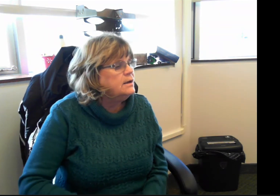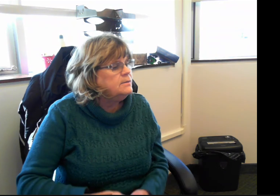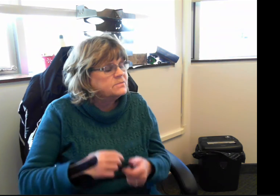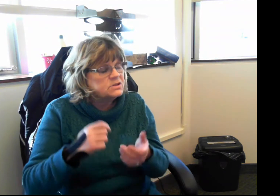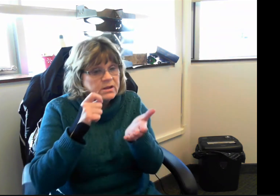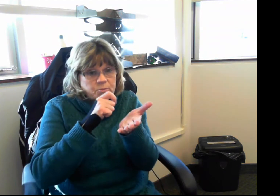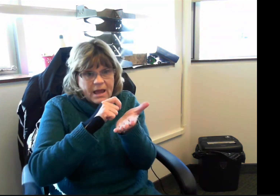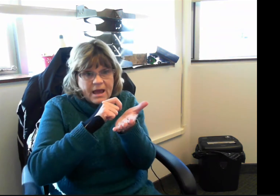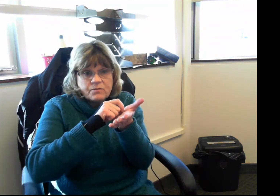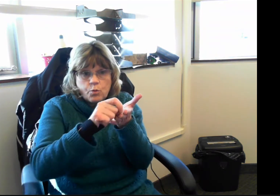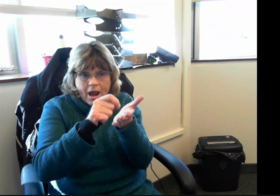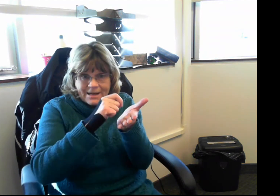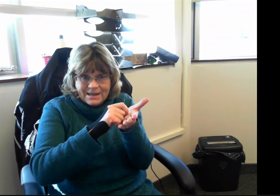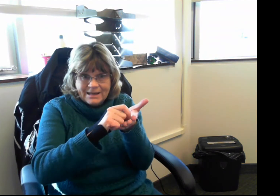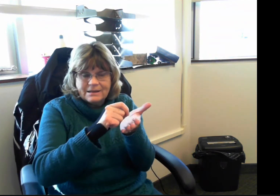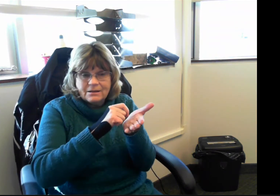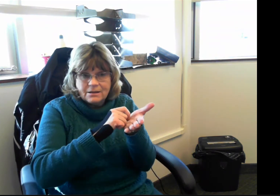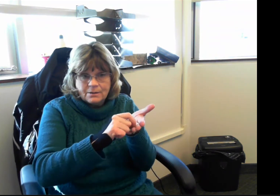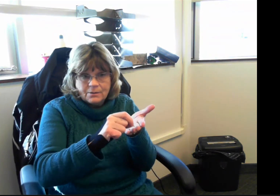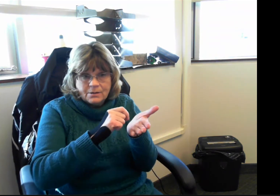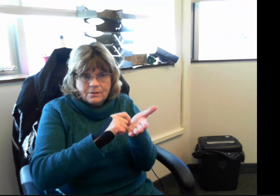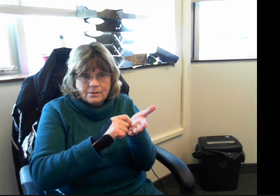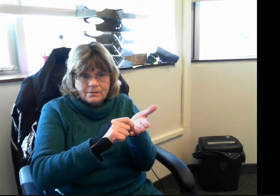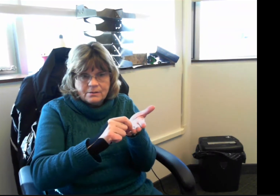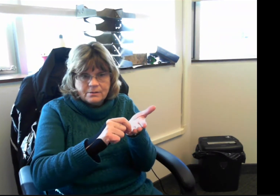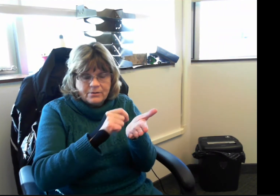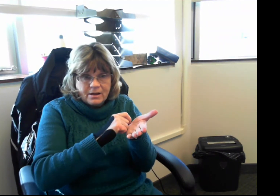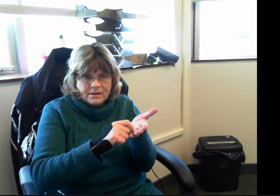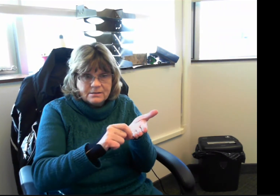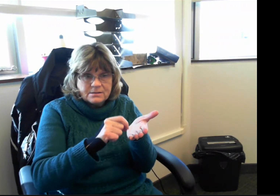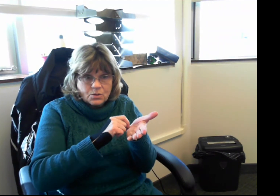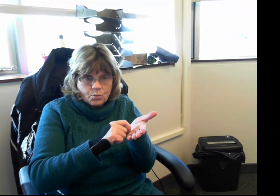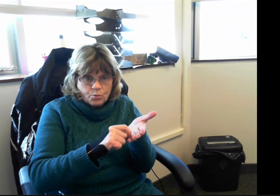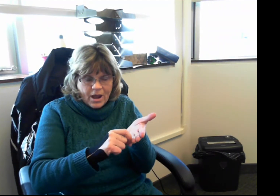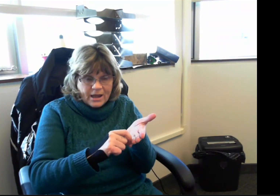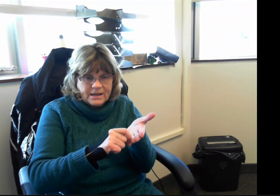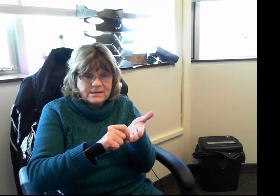Okay, so then we have writing. Right, so write,